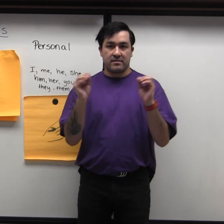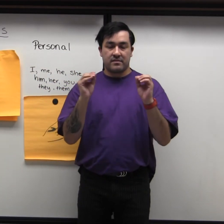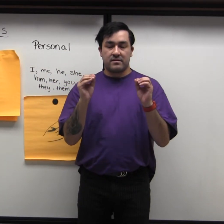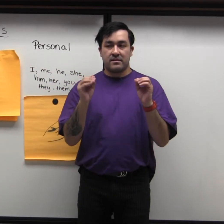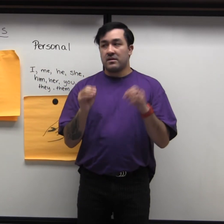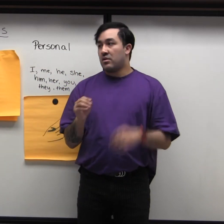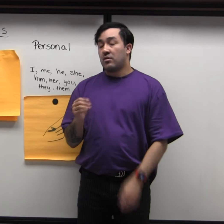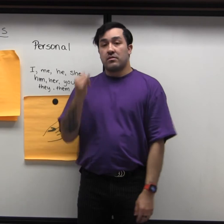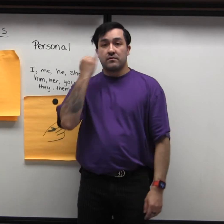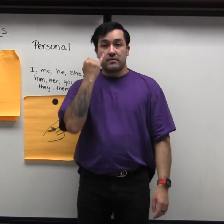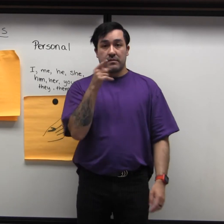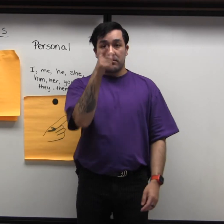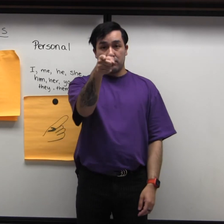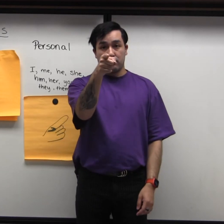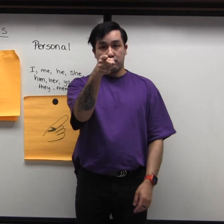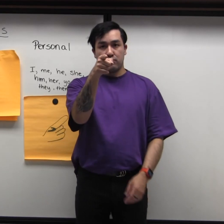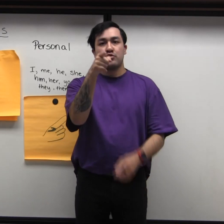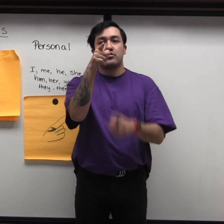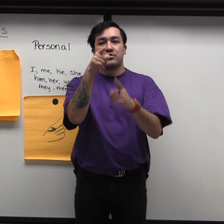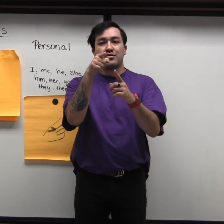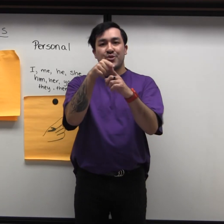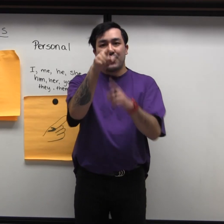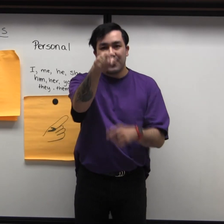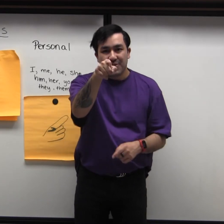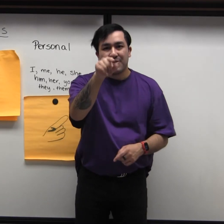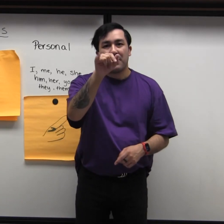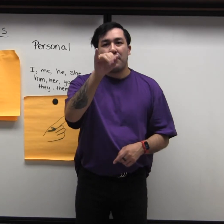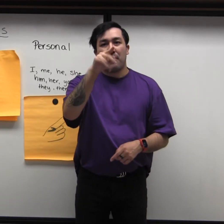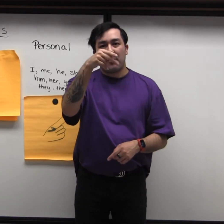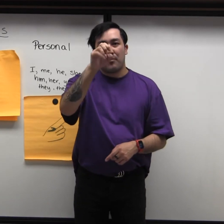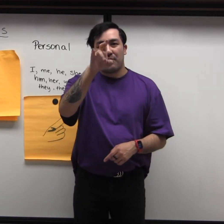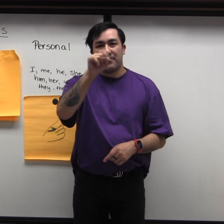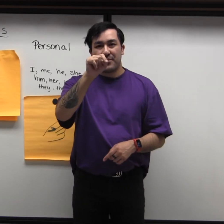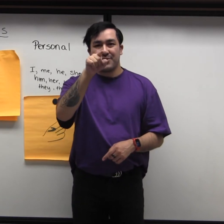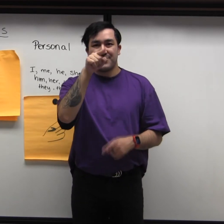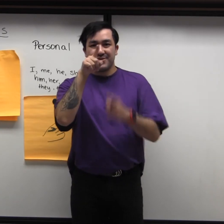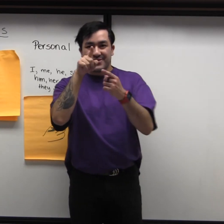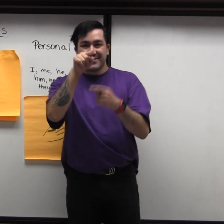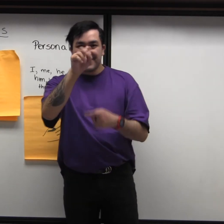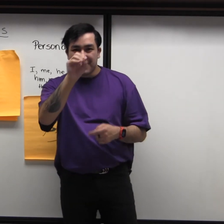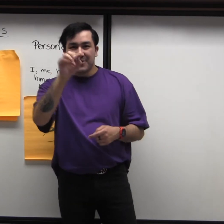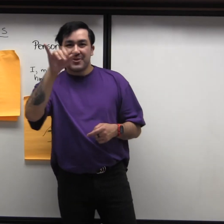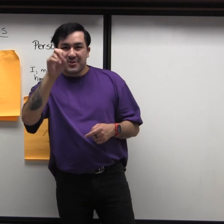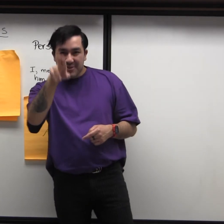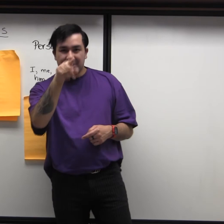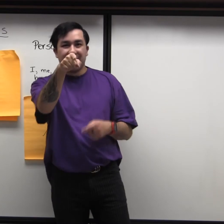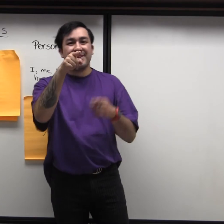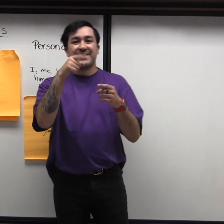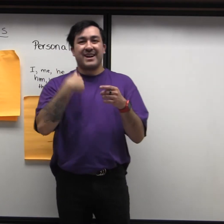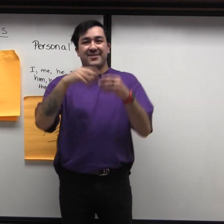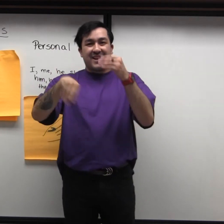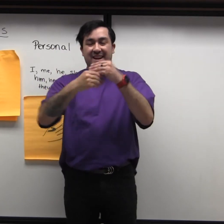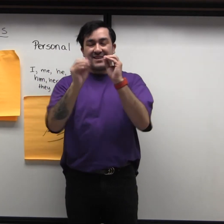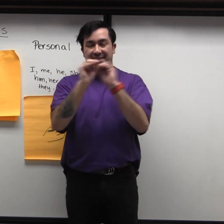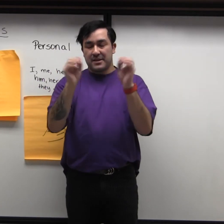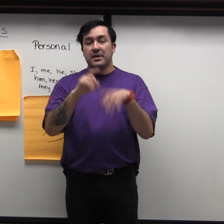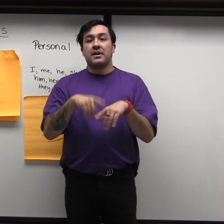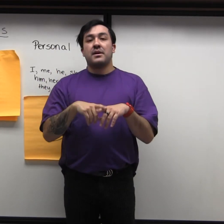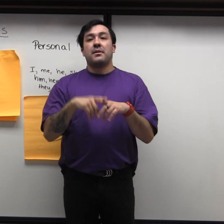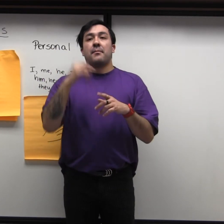add anything. So if you point at a person, it really just means you. You means you. You don't have to do